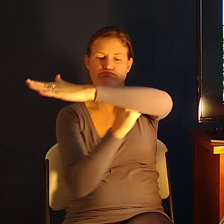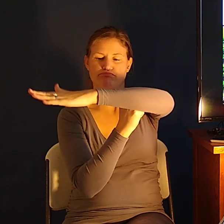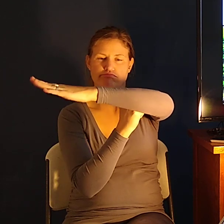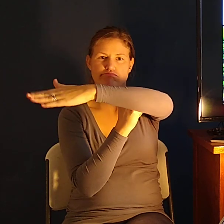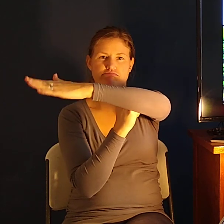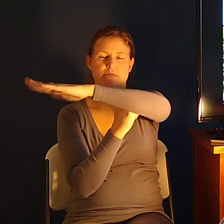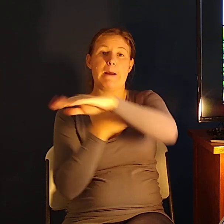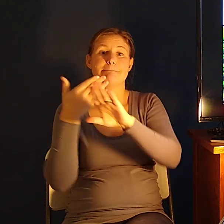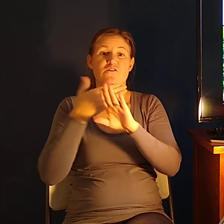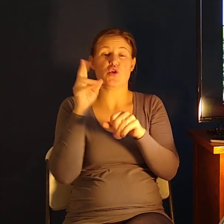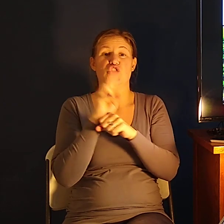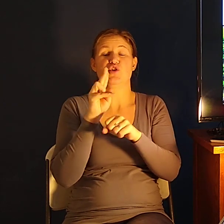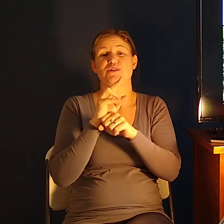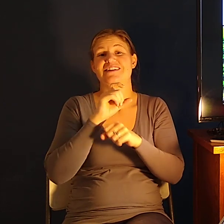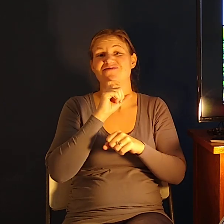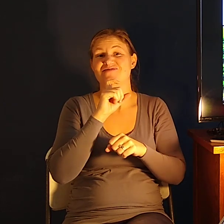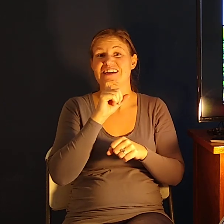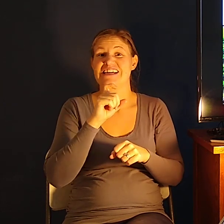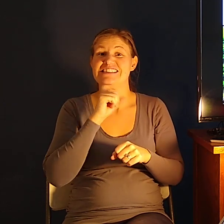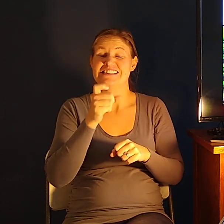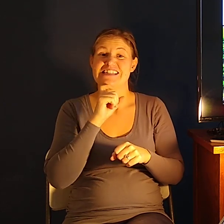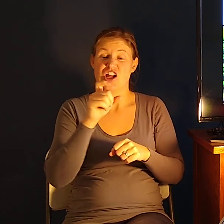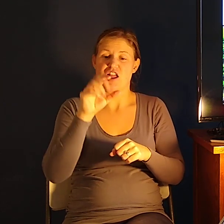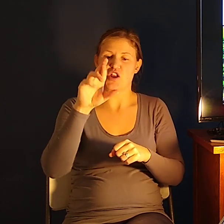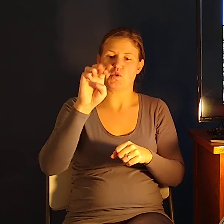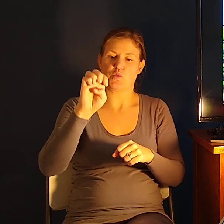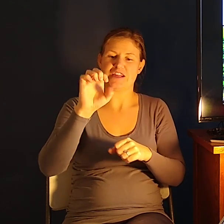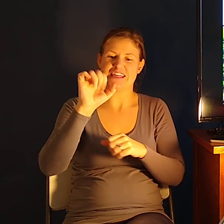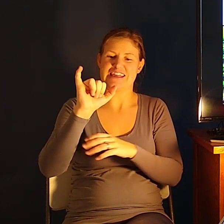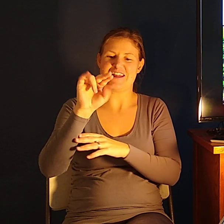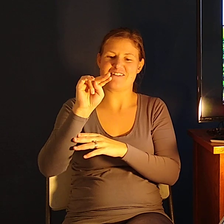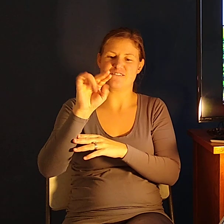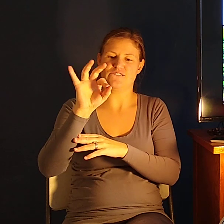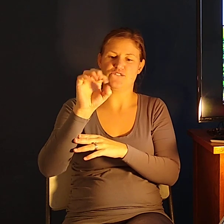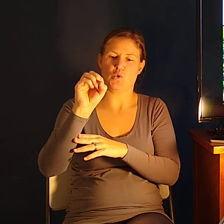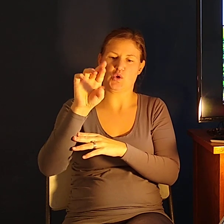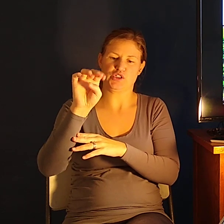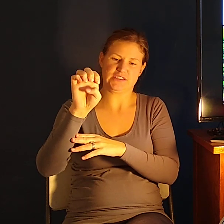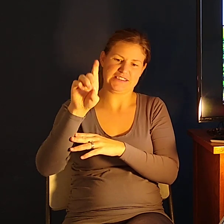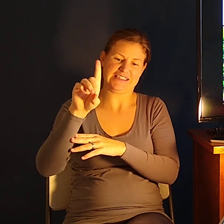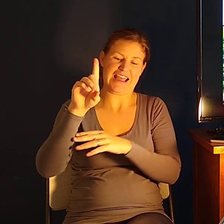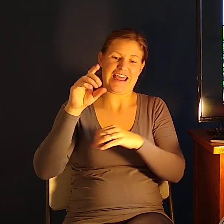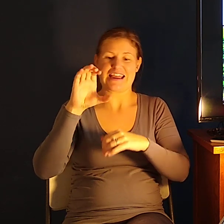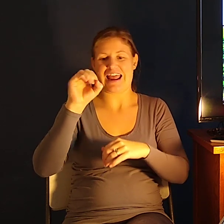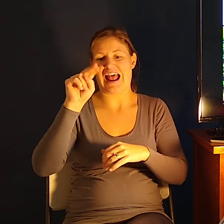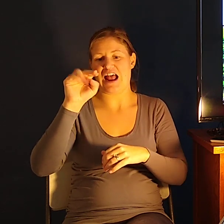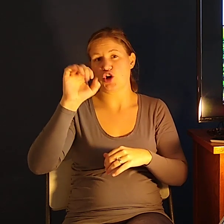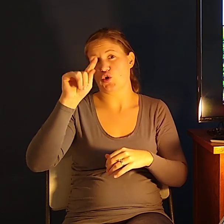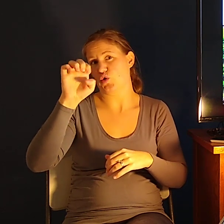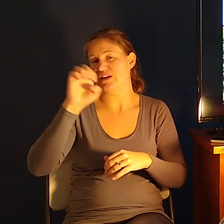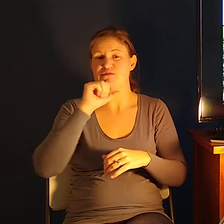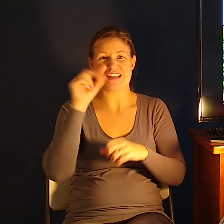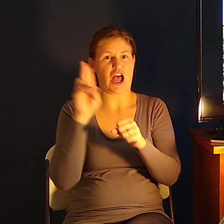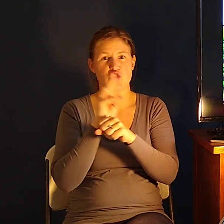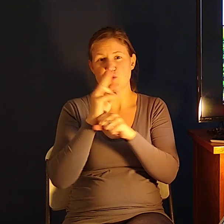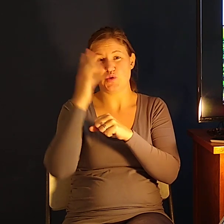Before the use of steel and reinforced concrete, cantilevers were not used because the available materials could not